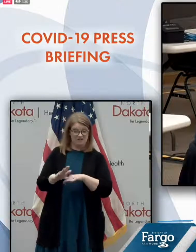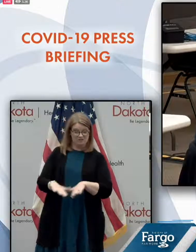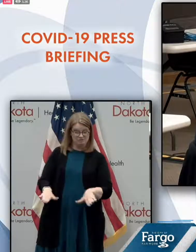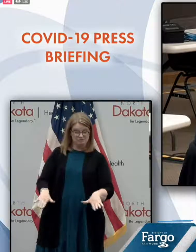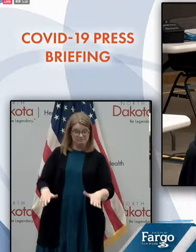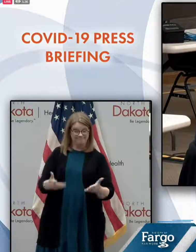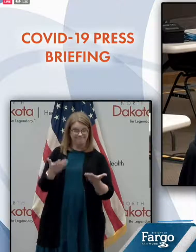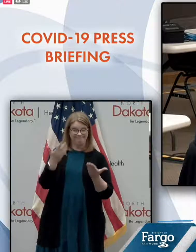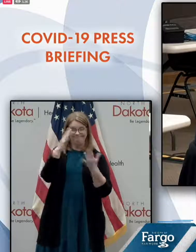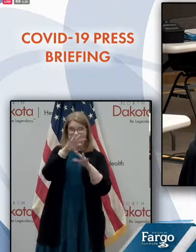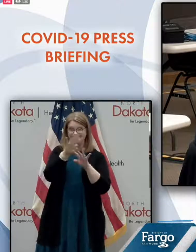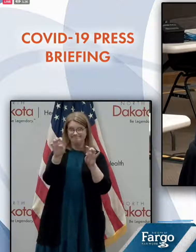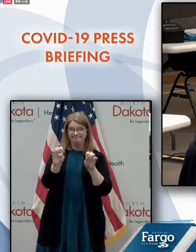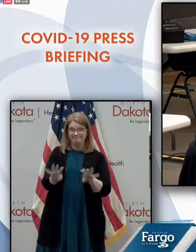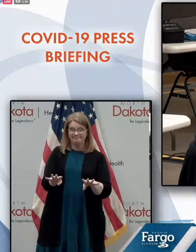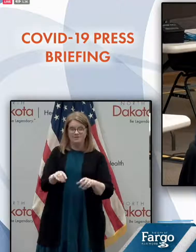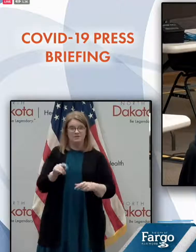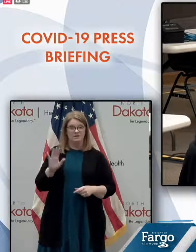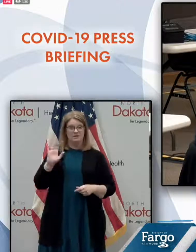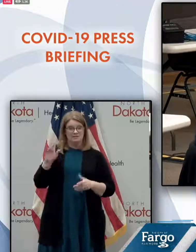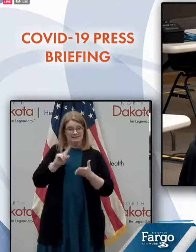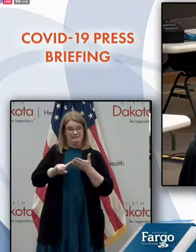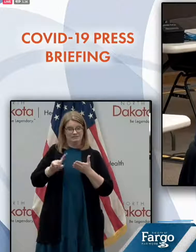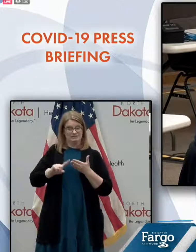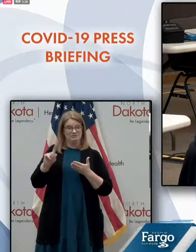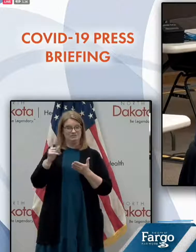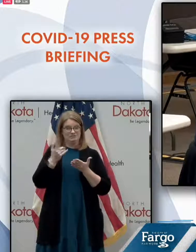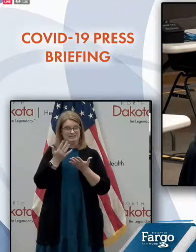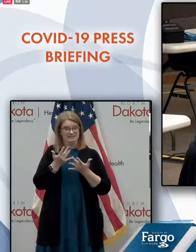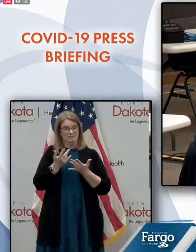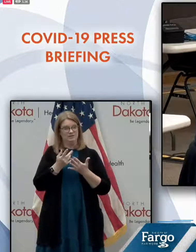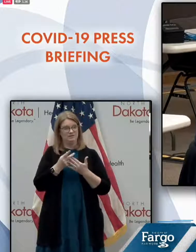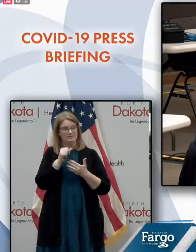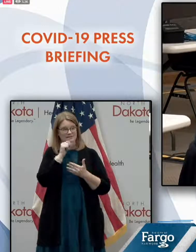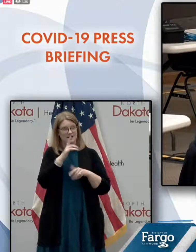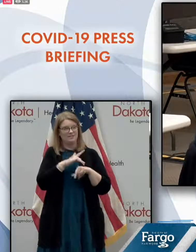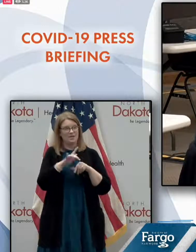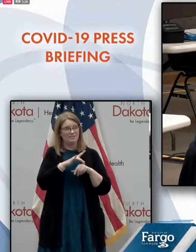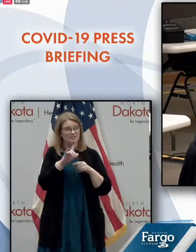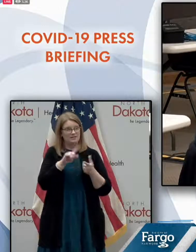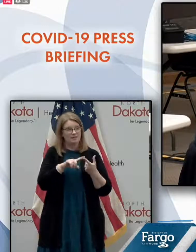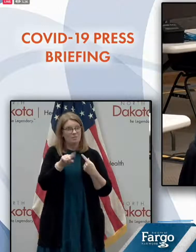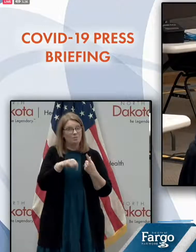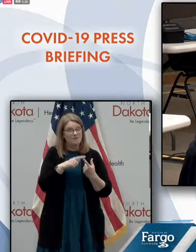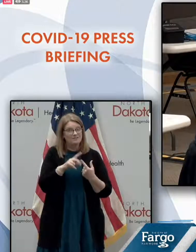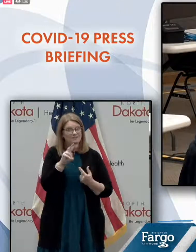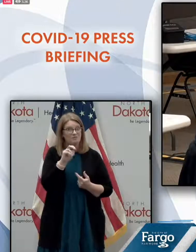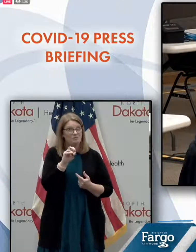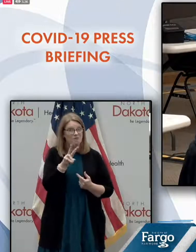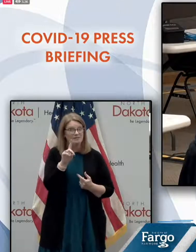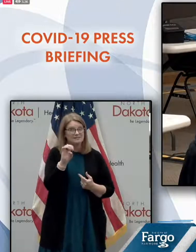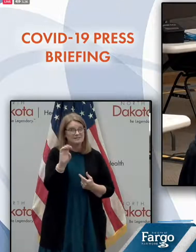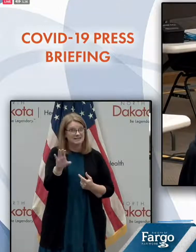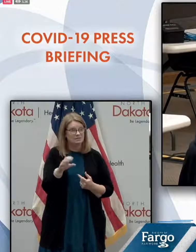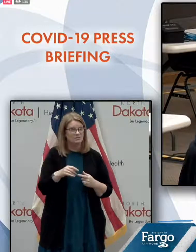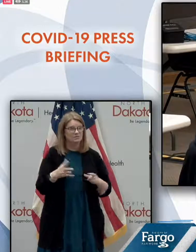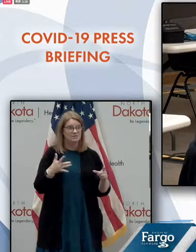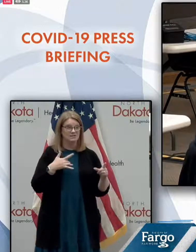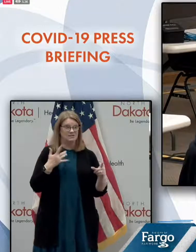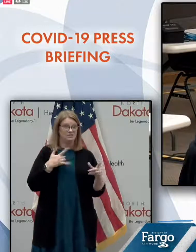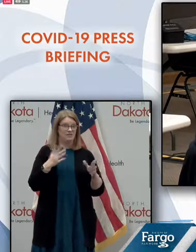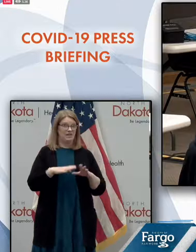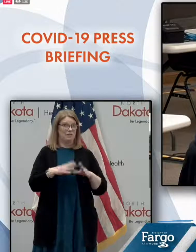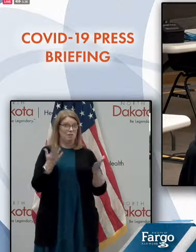said that the one study that he's waiting for won't be available until November or December. Are we jumping the gun by opening